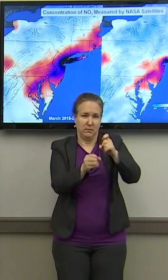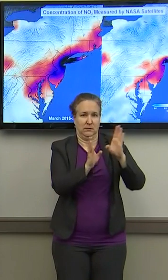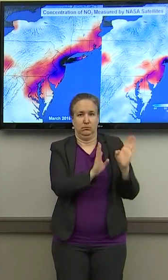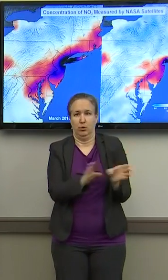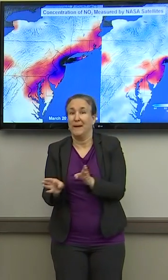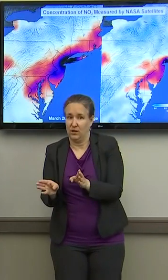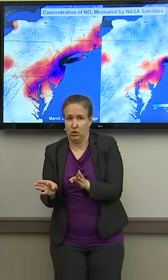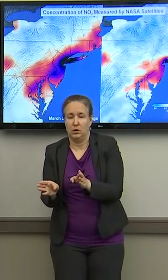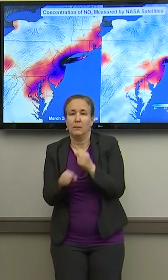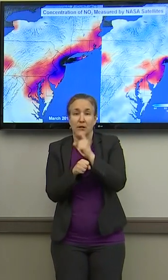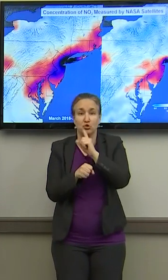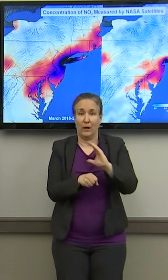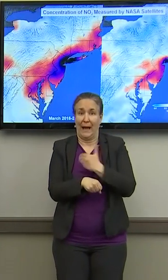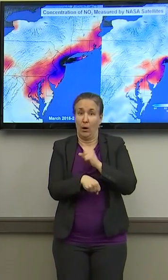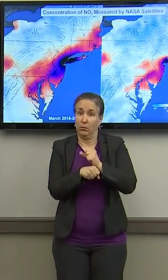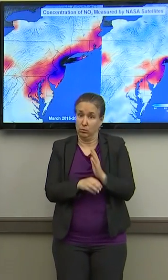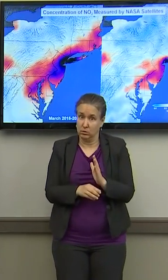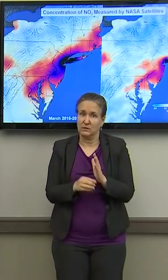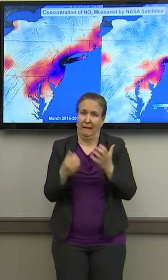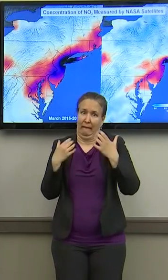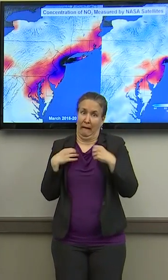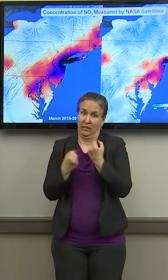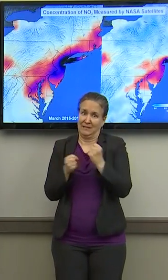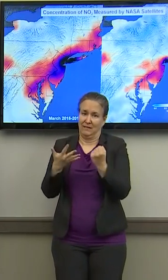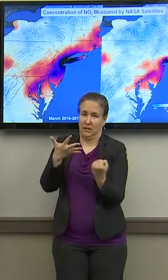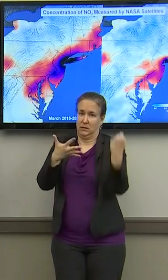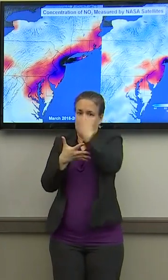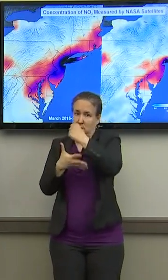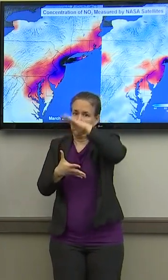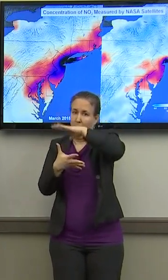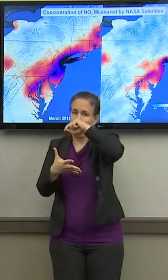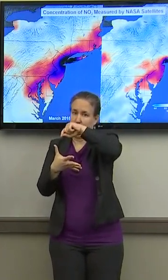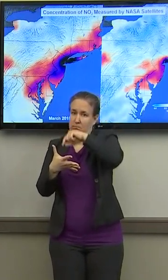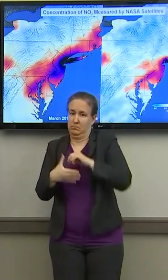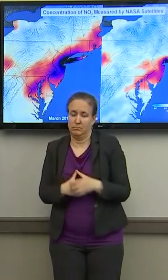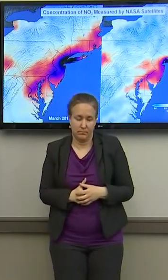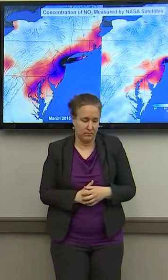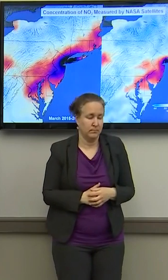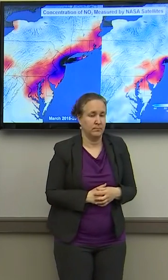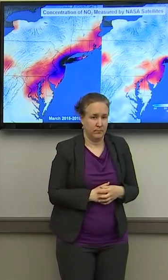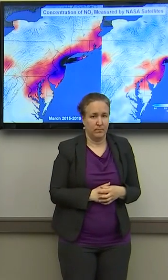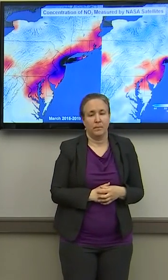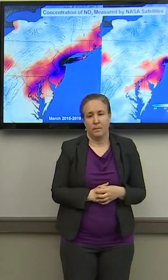sure that our employees, their health and safety comes first.